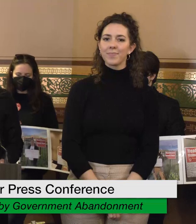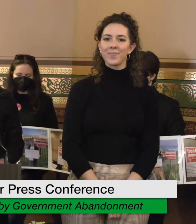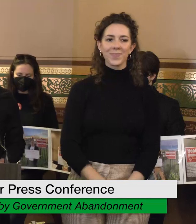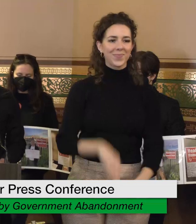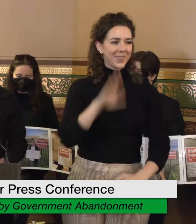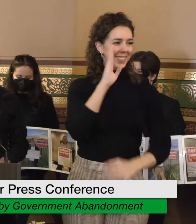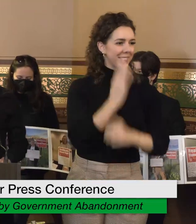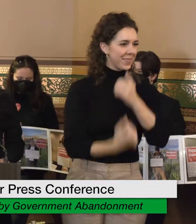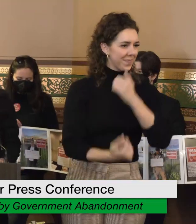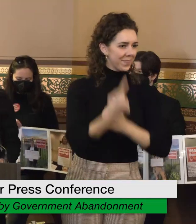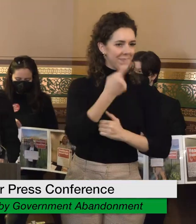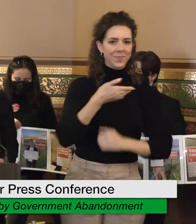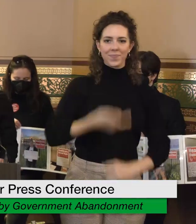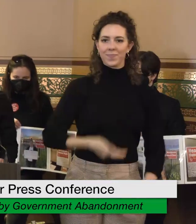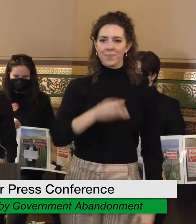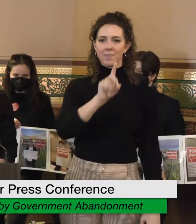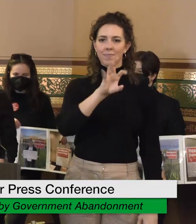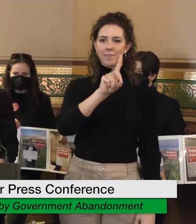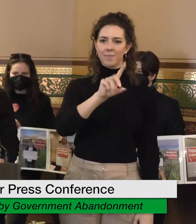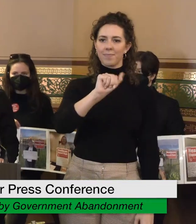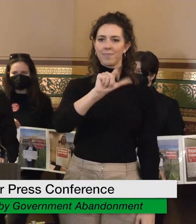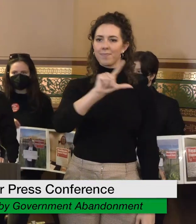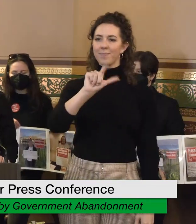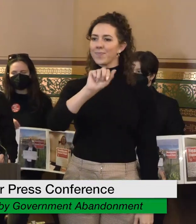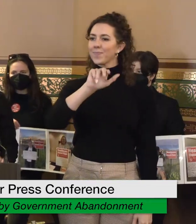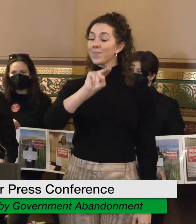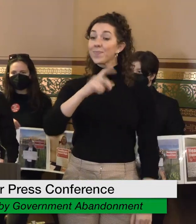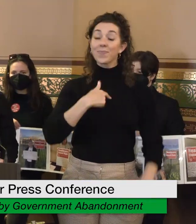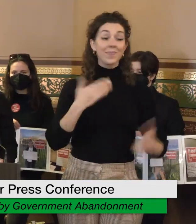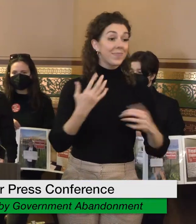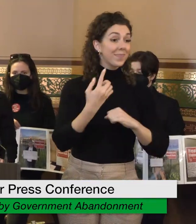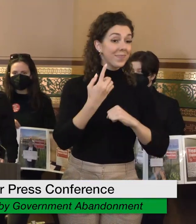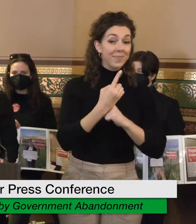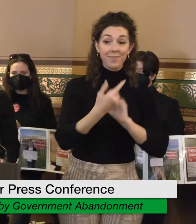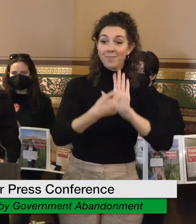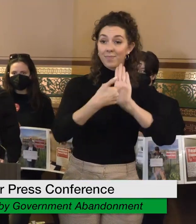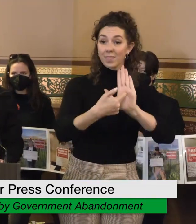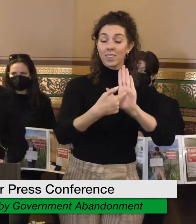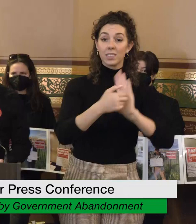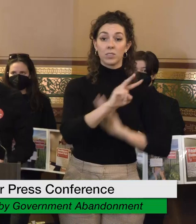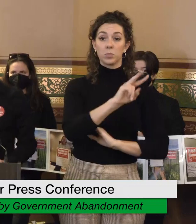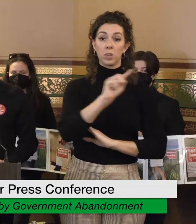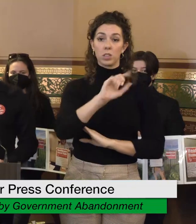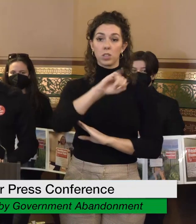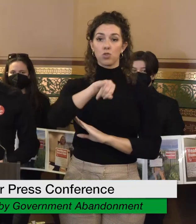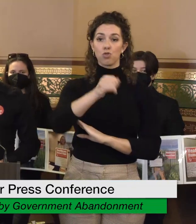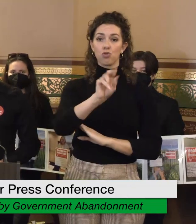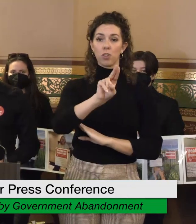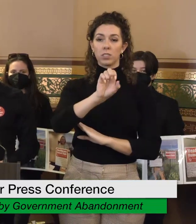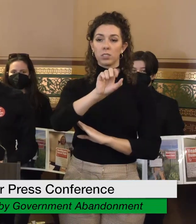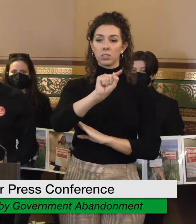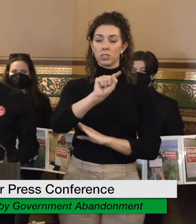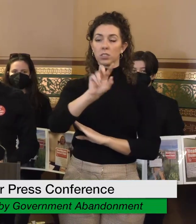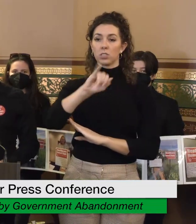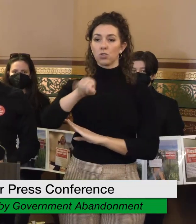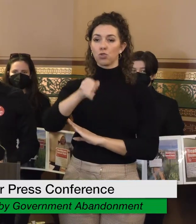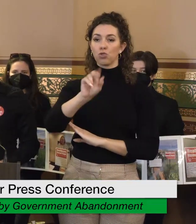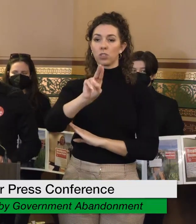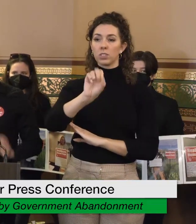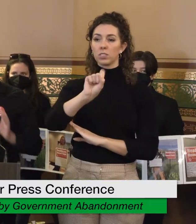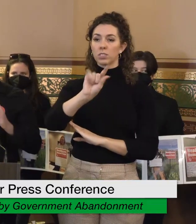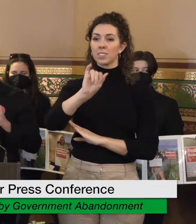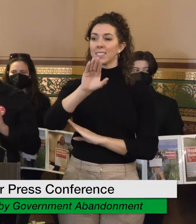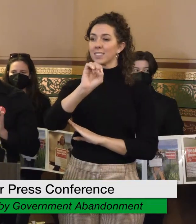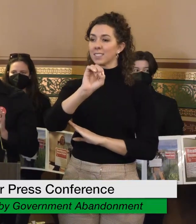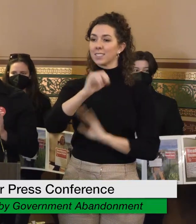Hi, everyone. My name is David Allen. I'm here today representing Vermont Just Justice, speaking on behalf of healthcare for